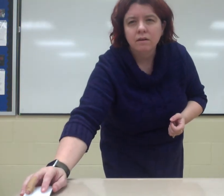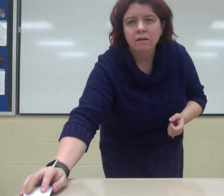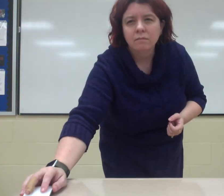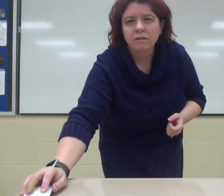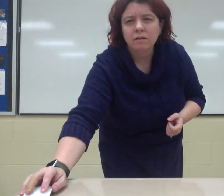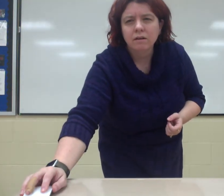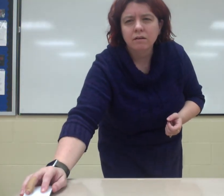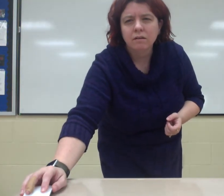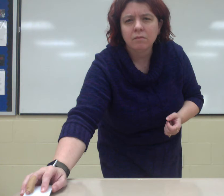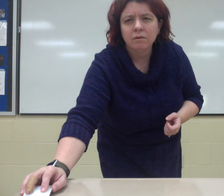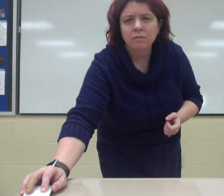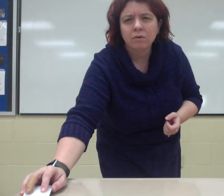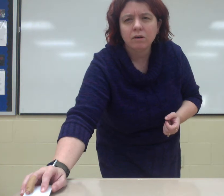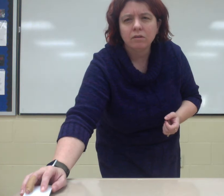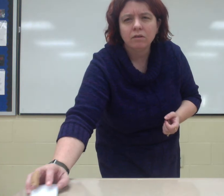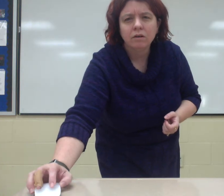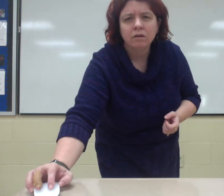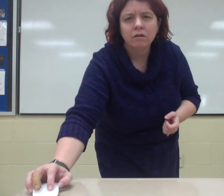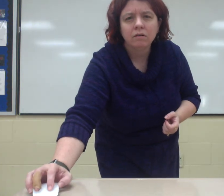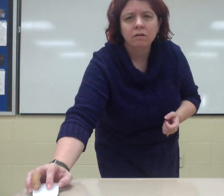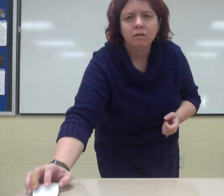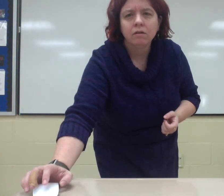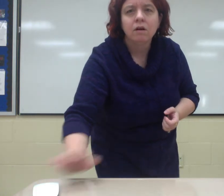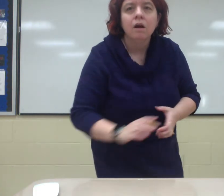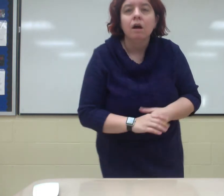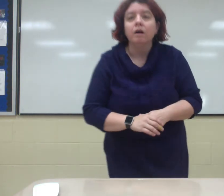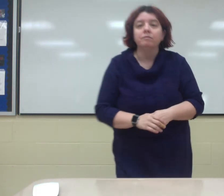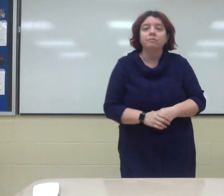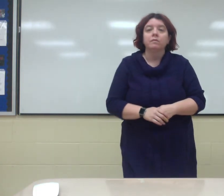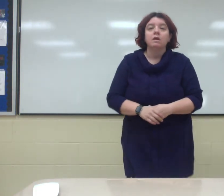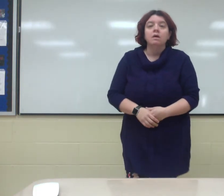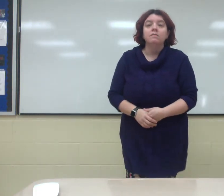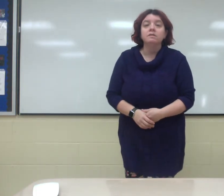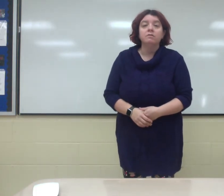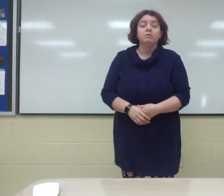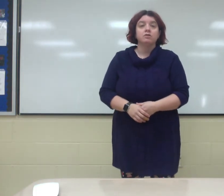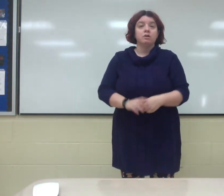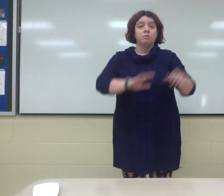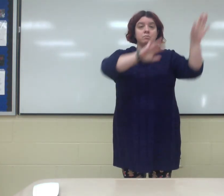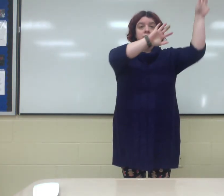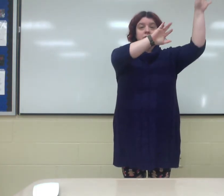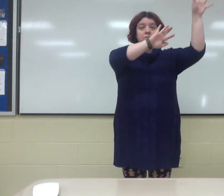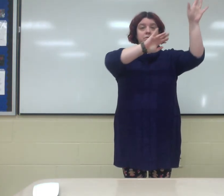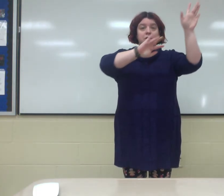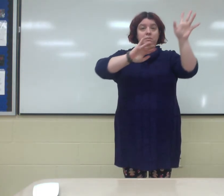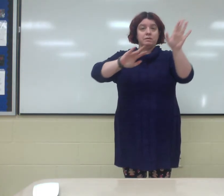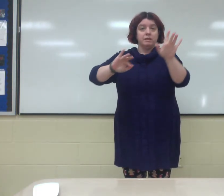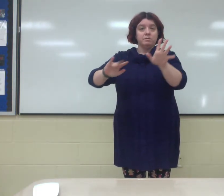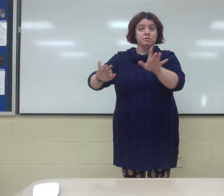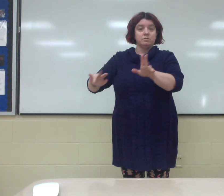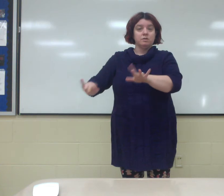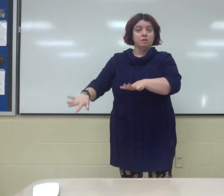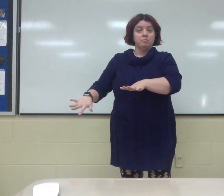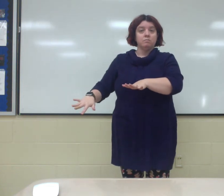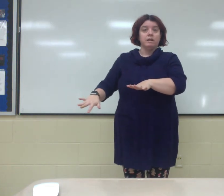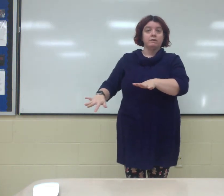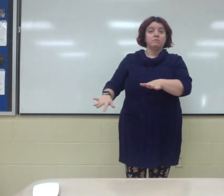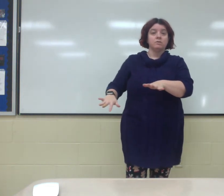That makes that a little bit more easier. All right, the sign for snow, you see me do it a couple times, snow. Now it's officially